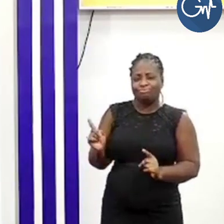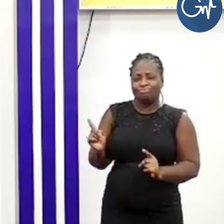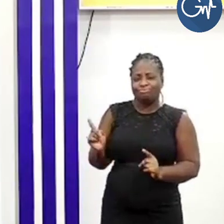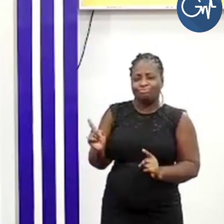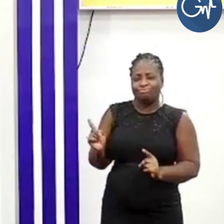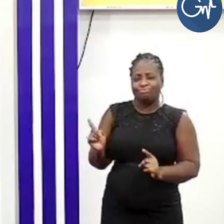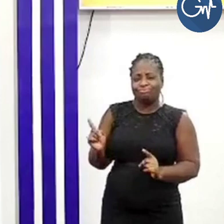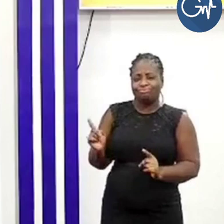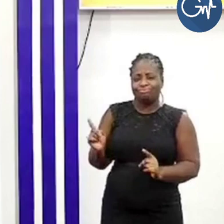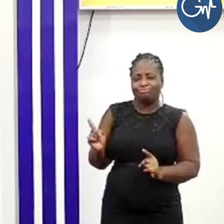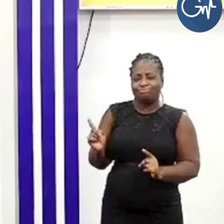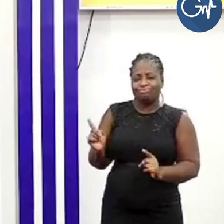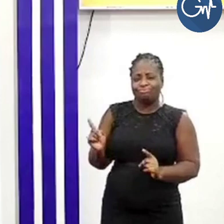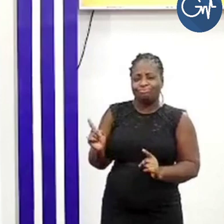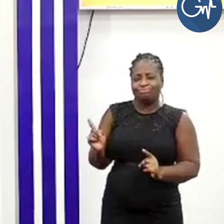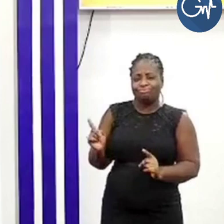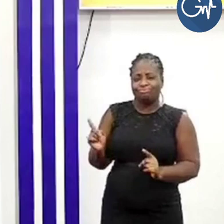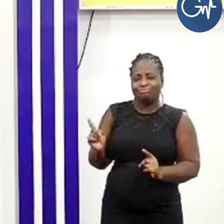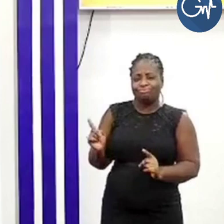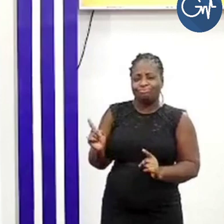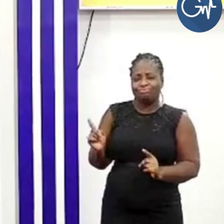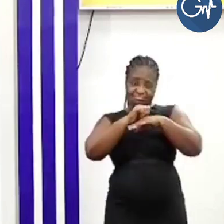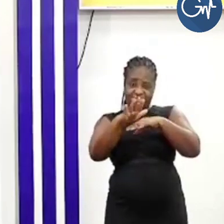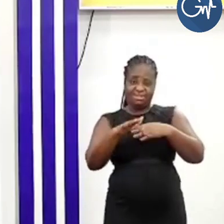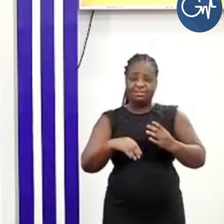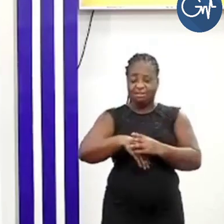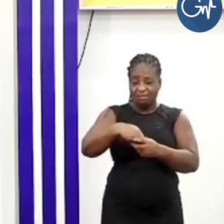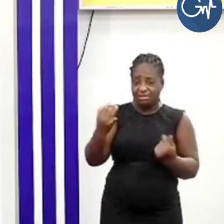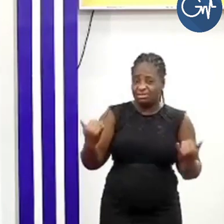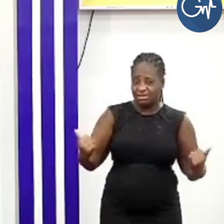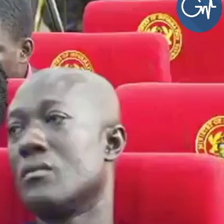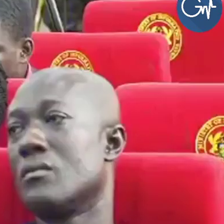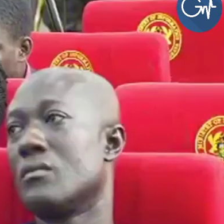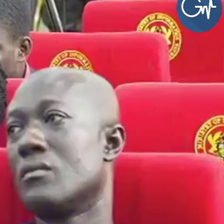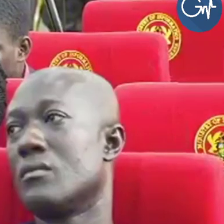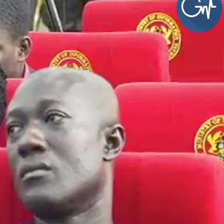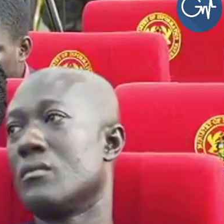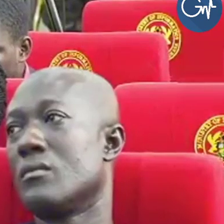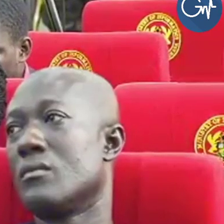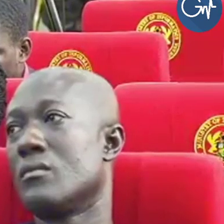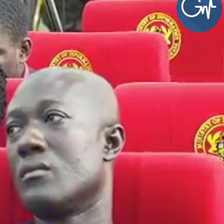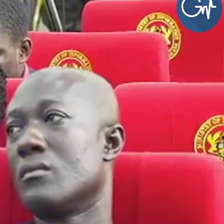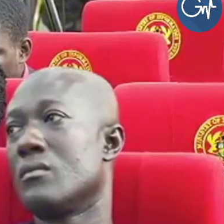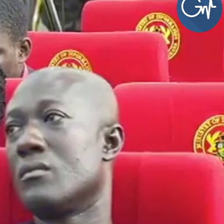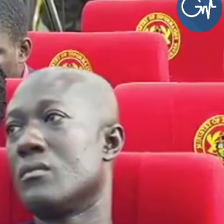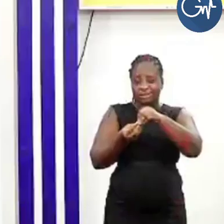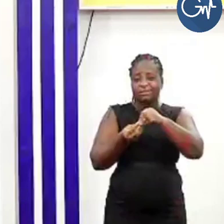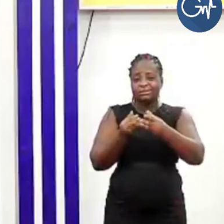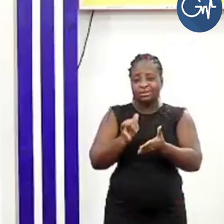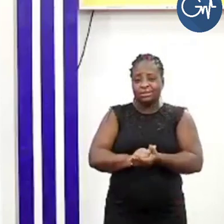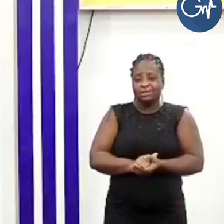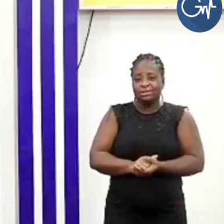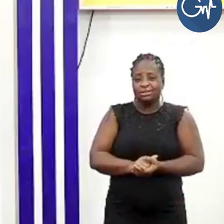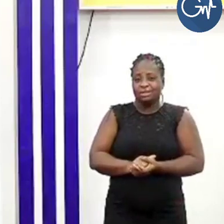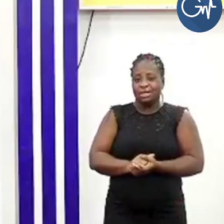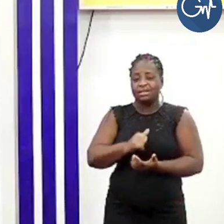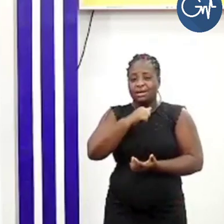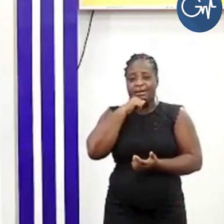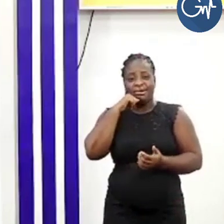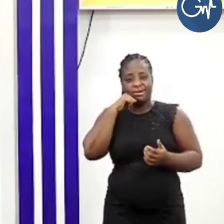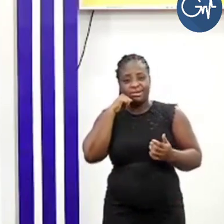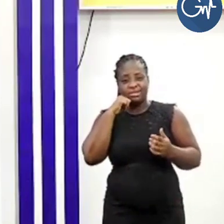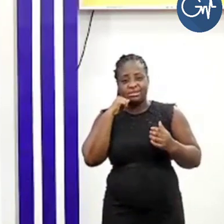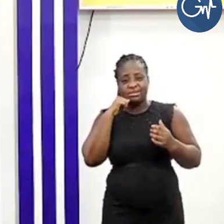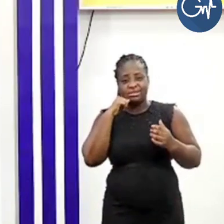the message that we are sending out. In addition to that, the agriculture sector